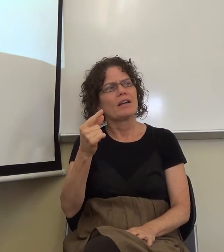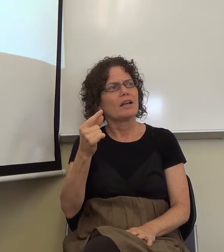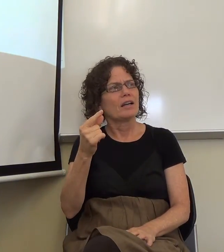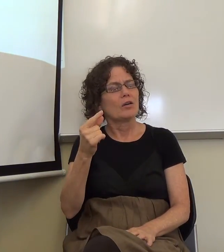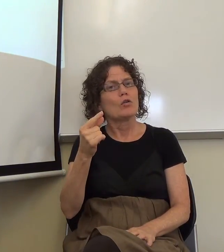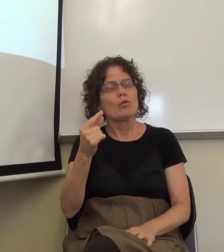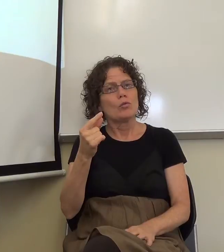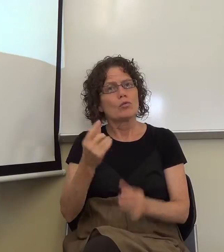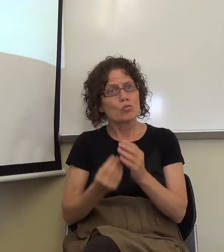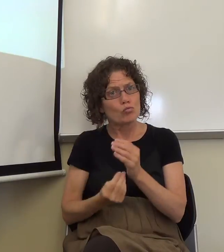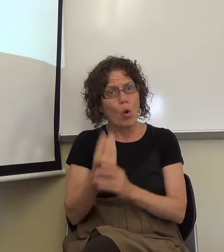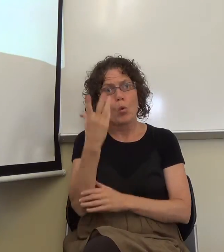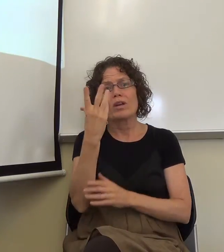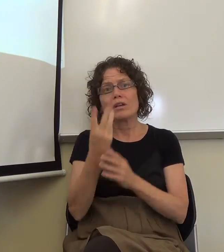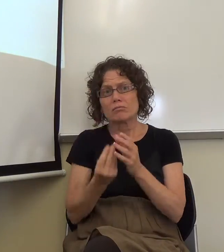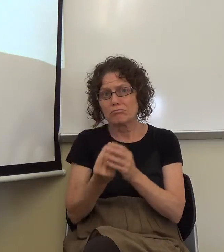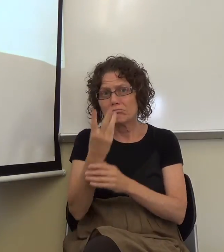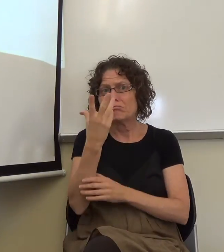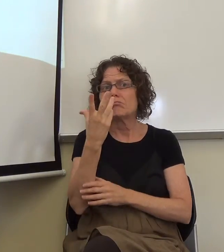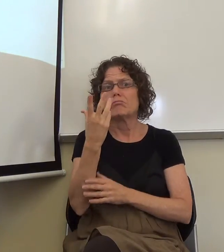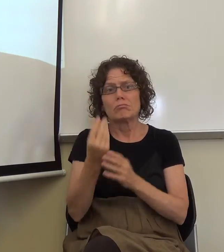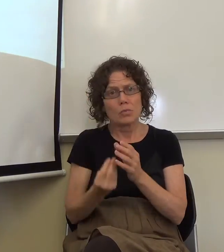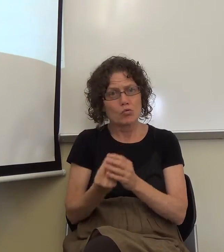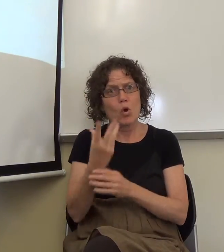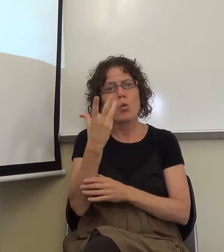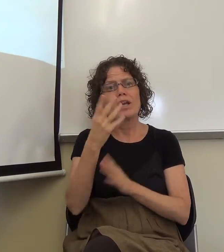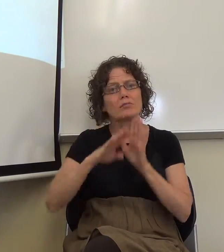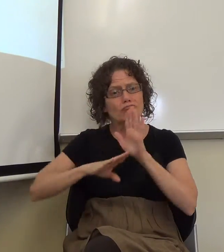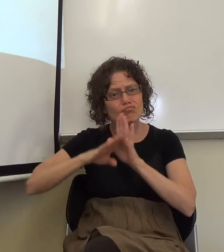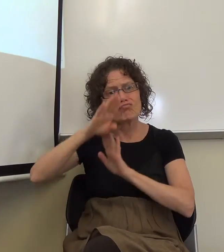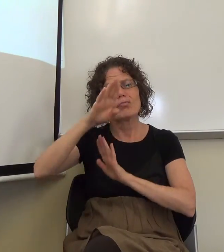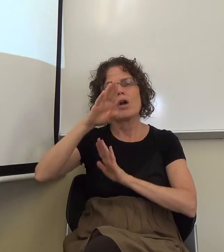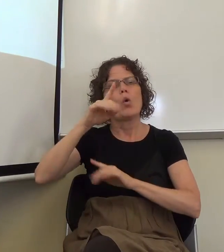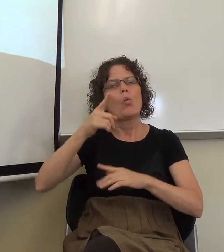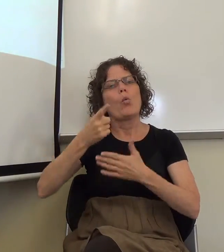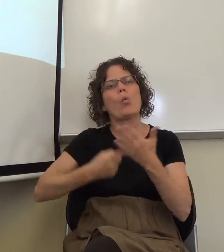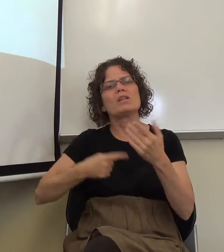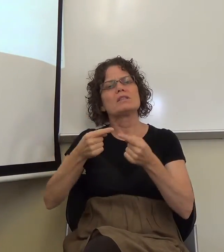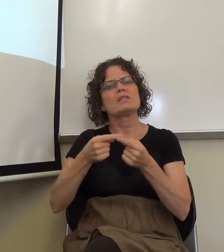Growing? Yeah, growing. Yeah, okay, so what's the opposite of growing?